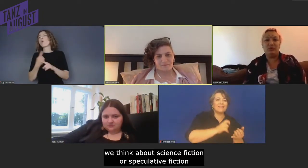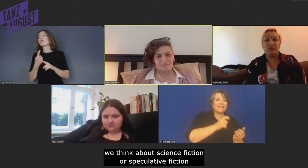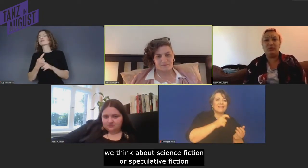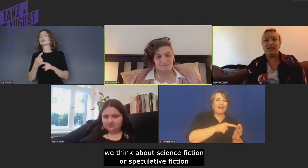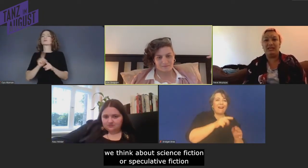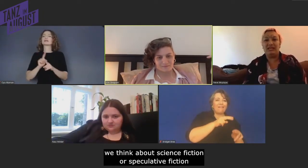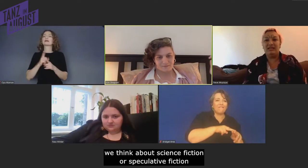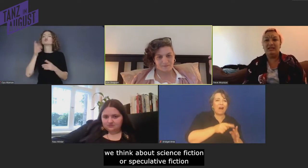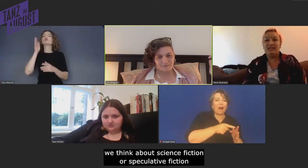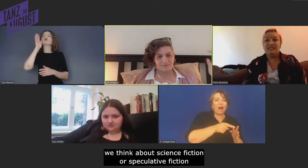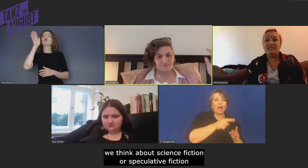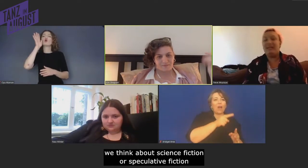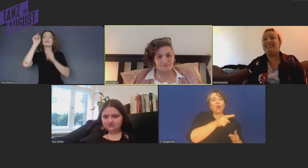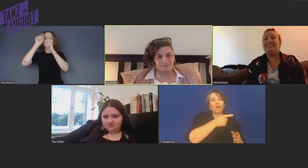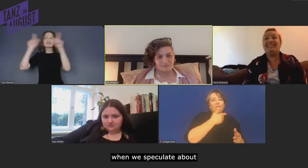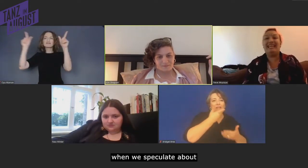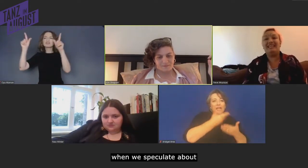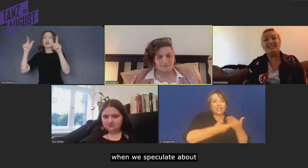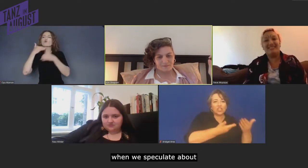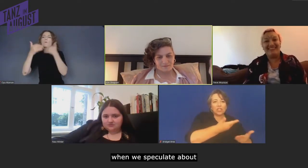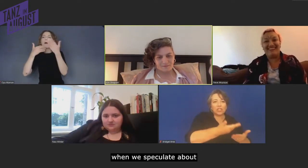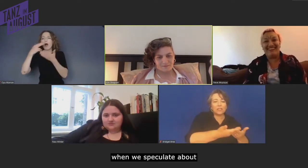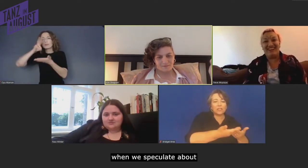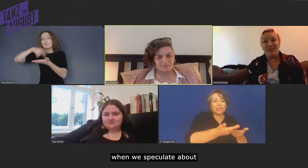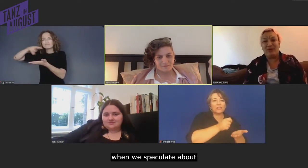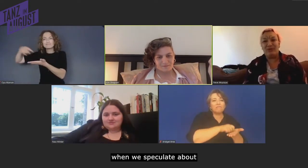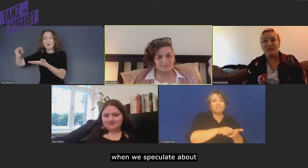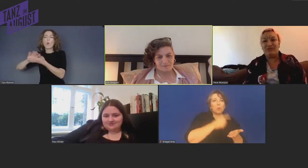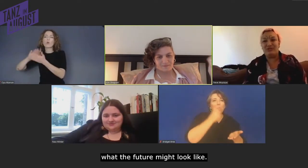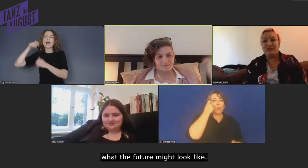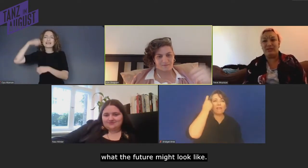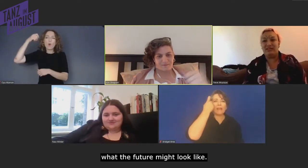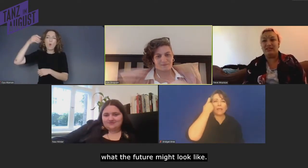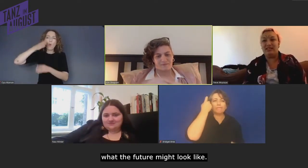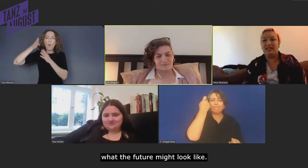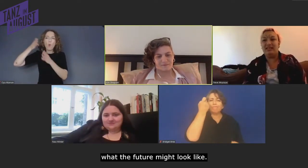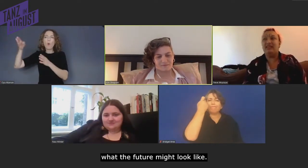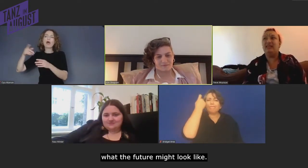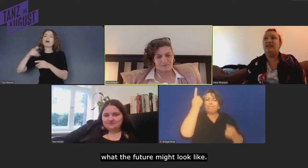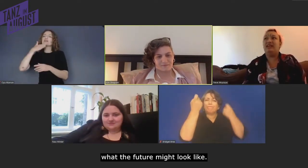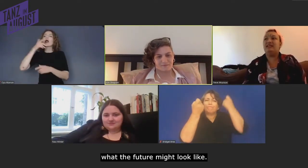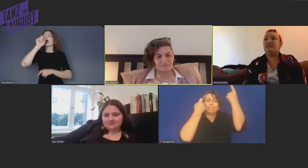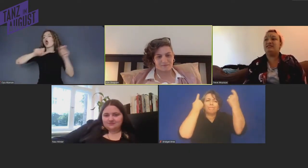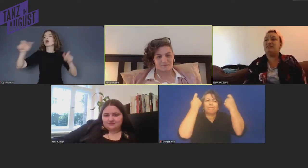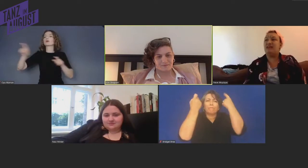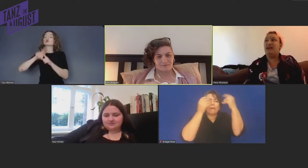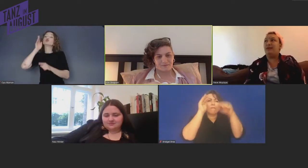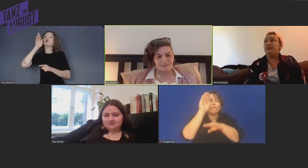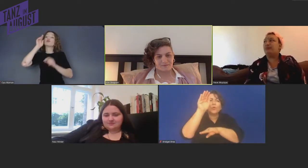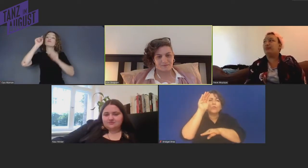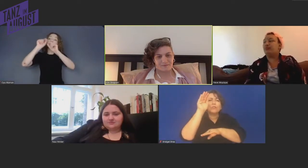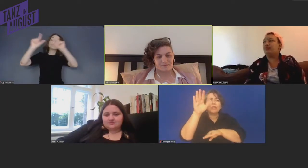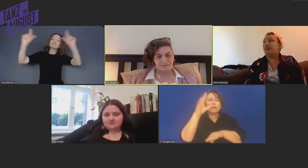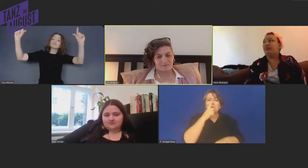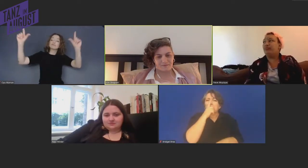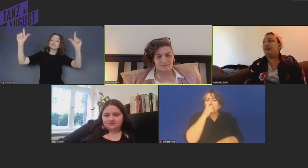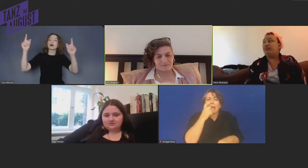when we speculate about what the future might look like, um,